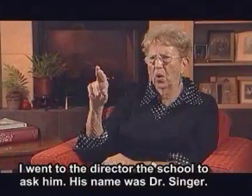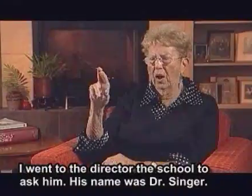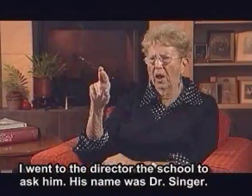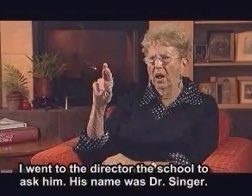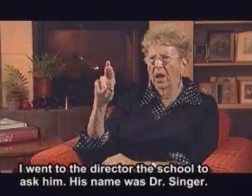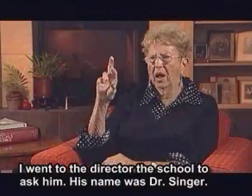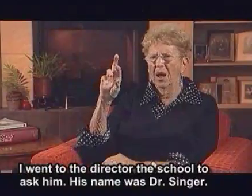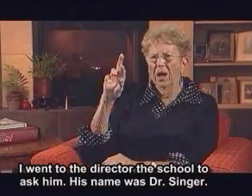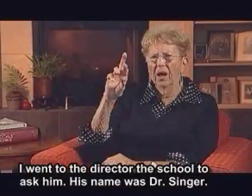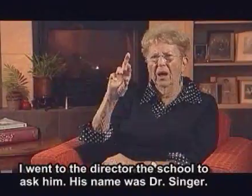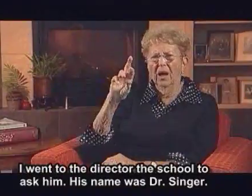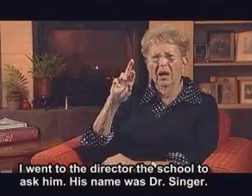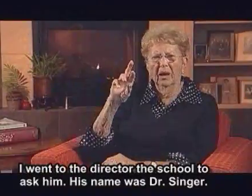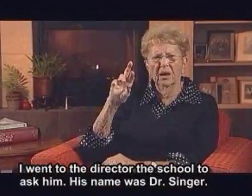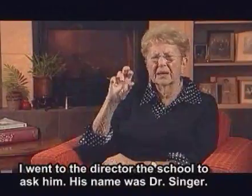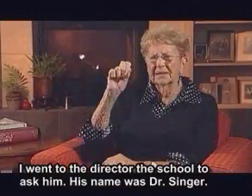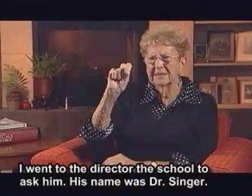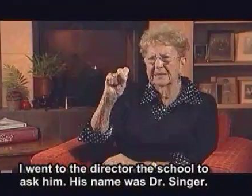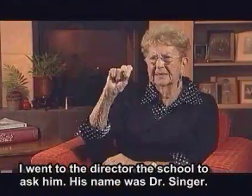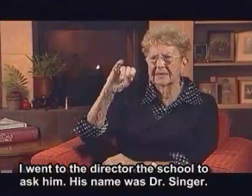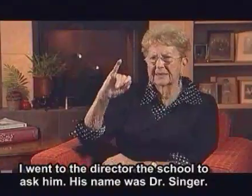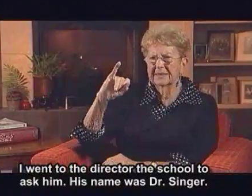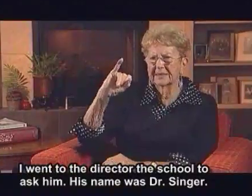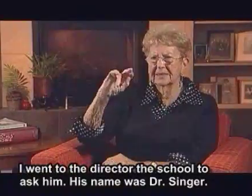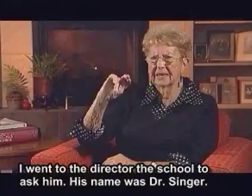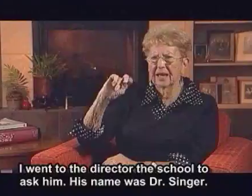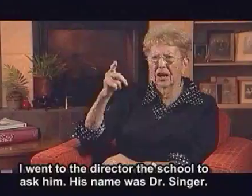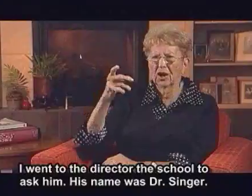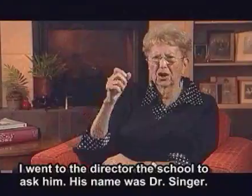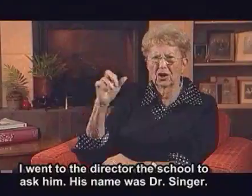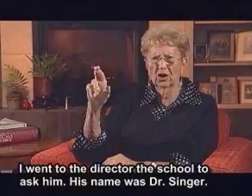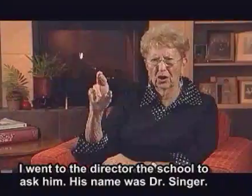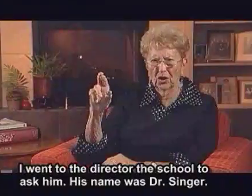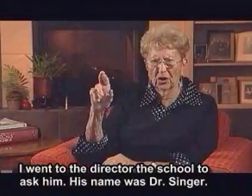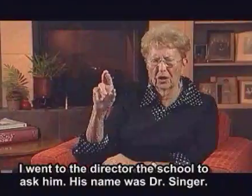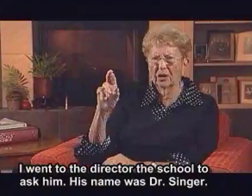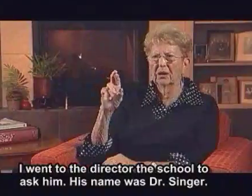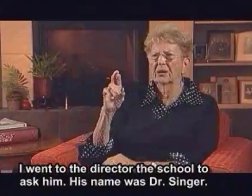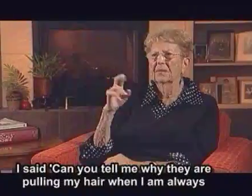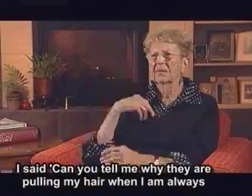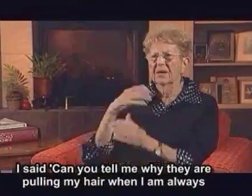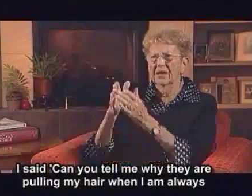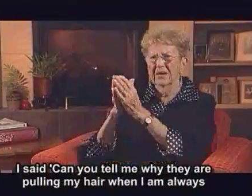I went to the director of the school to ask him. His name was Dr. Singer.